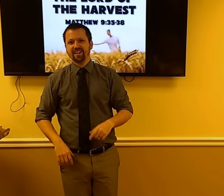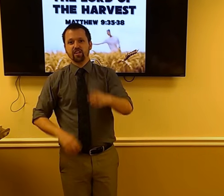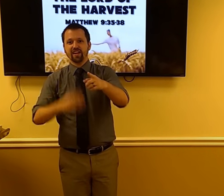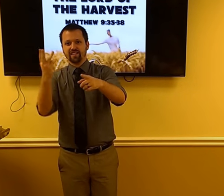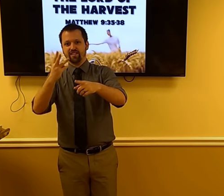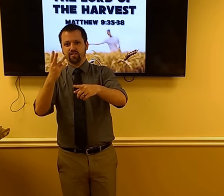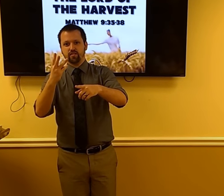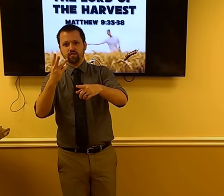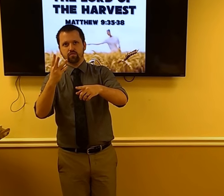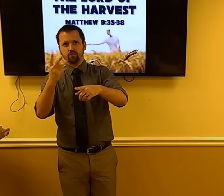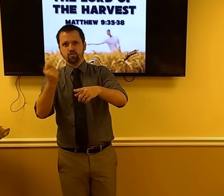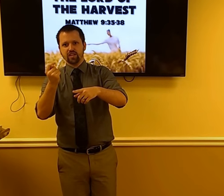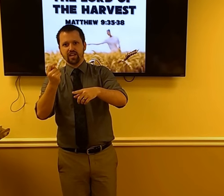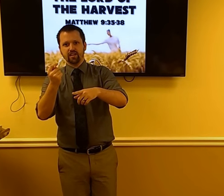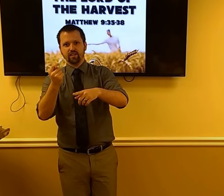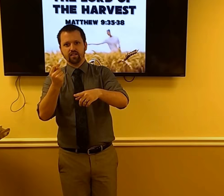Your last day is Tuesday.